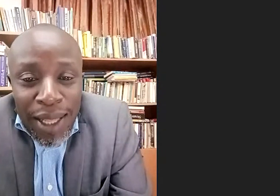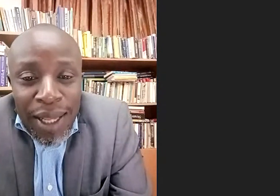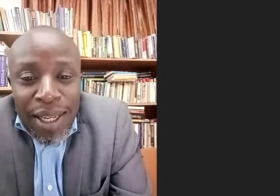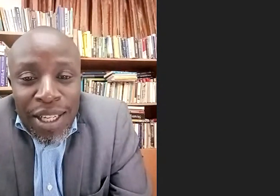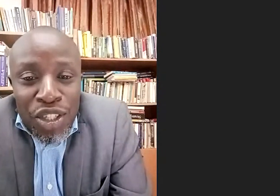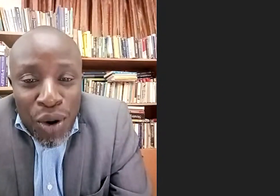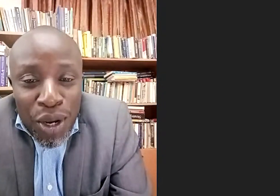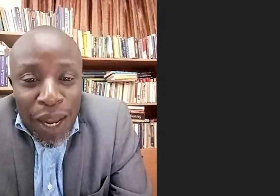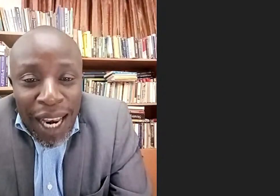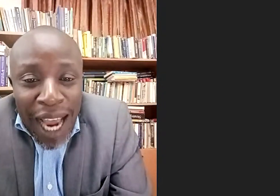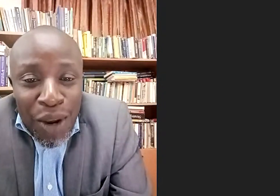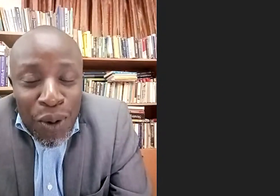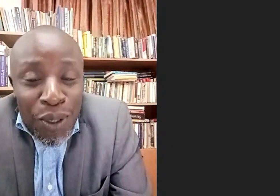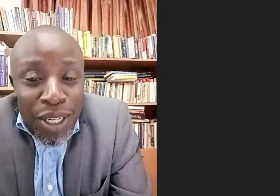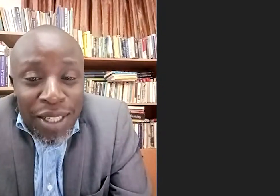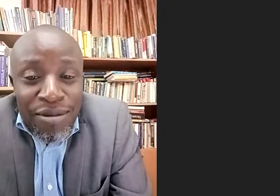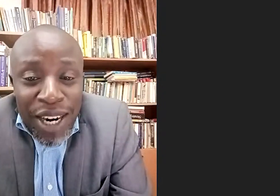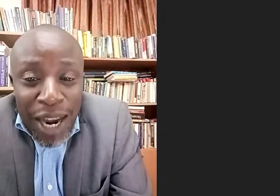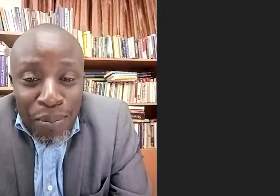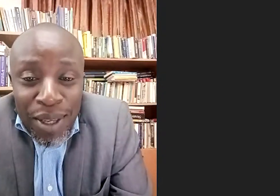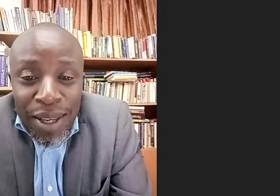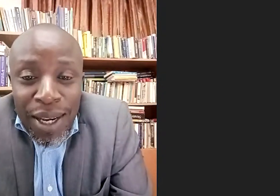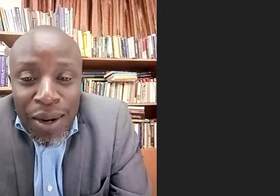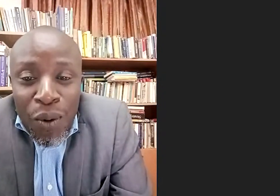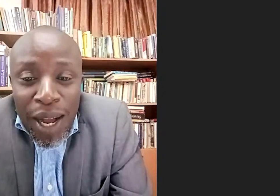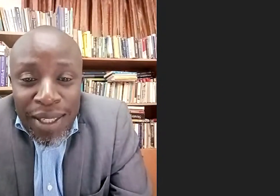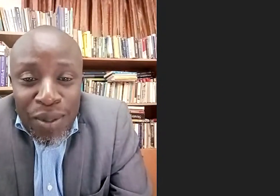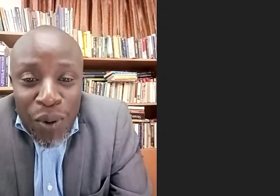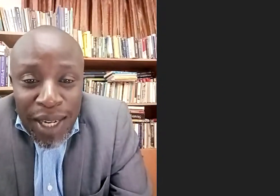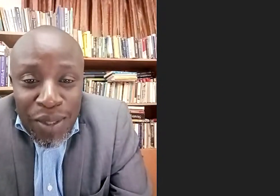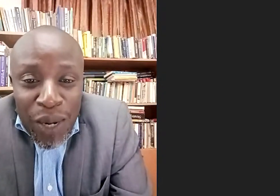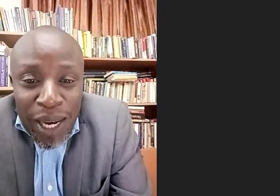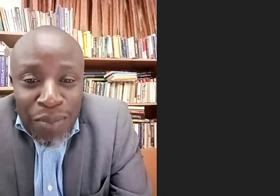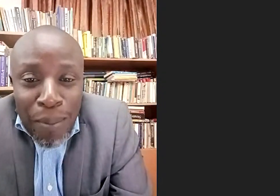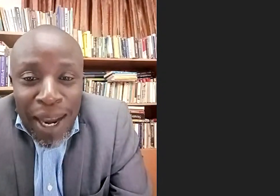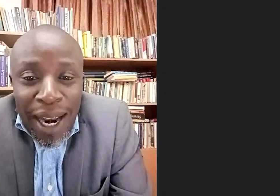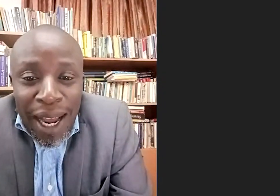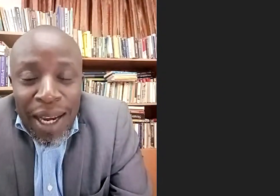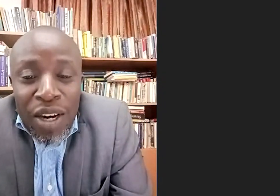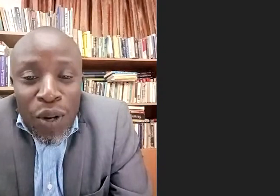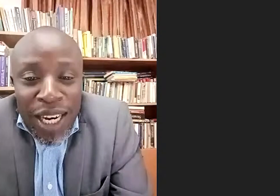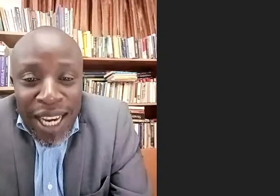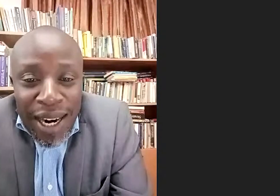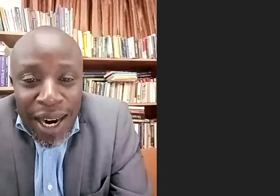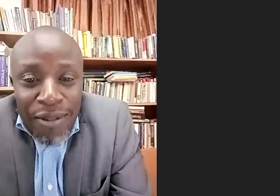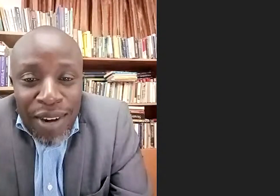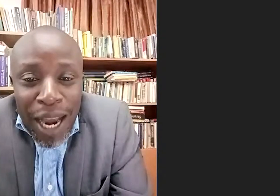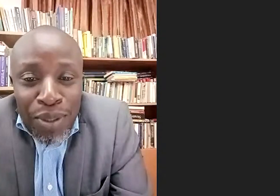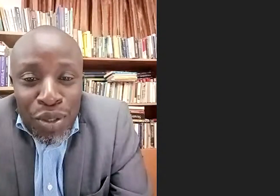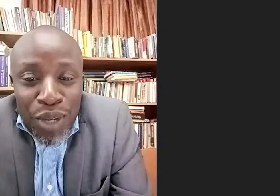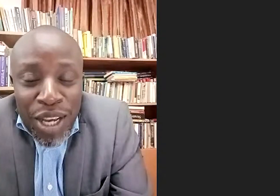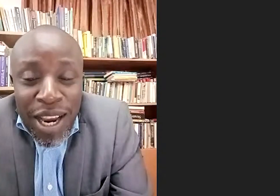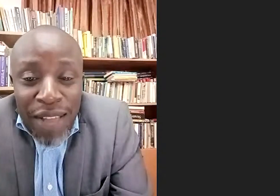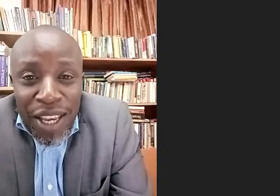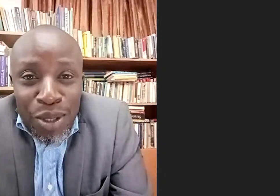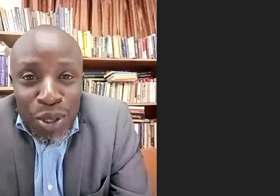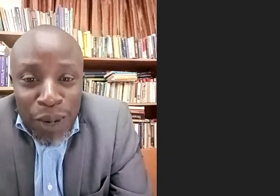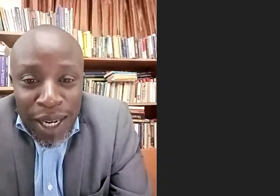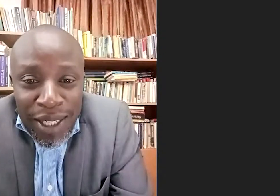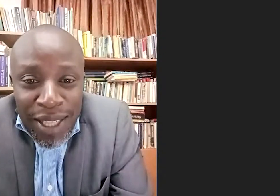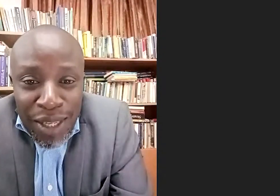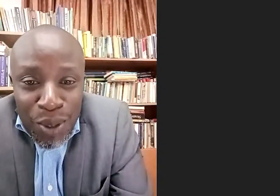very well. Joy Walayo, he's very happy. Who else? Pamela Onienga, very happy to be here.